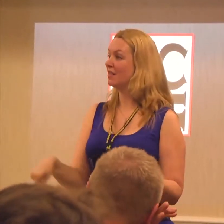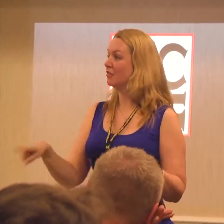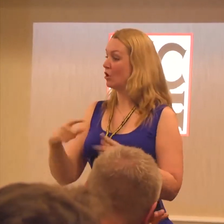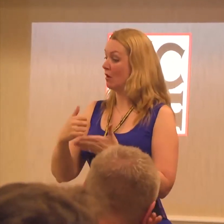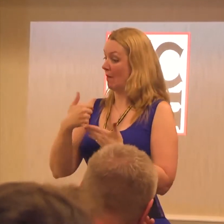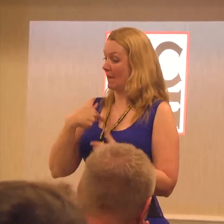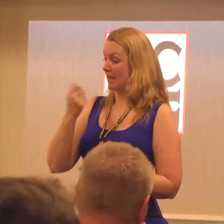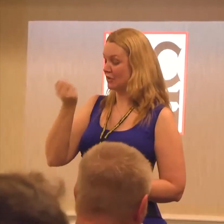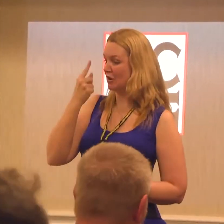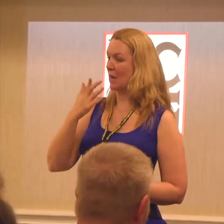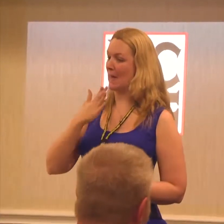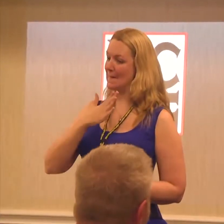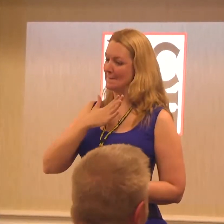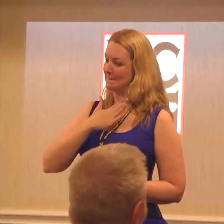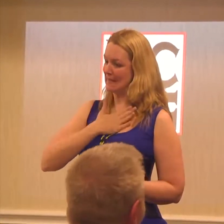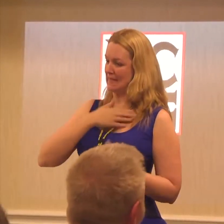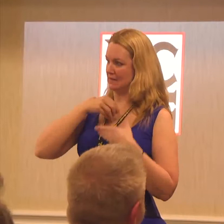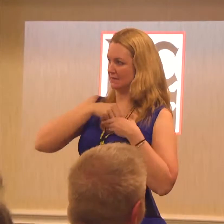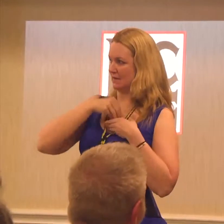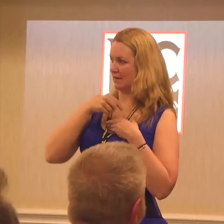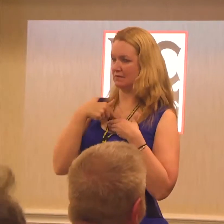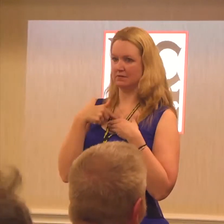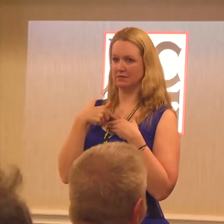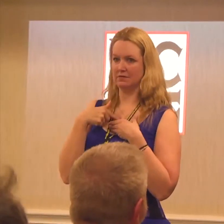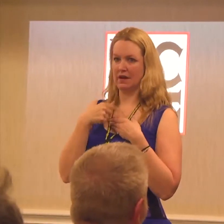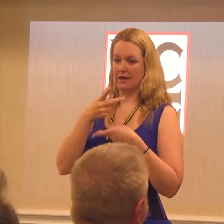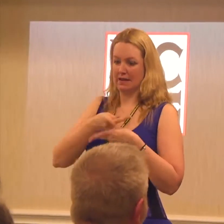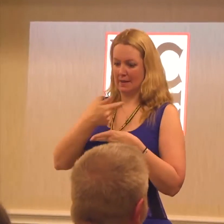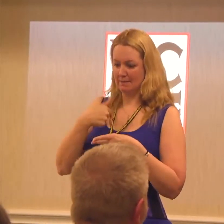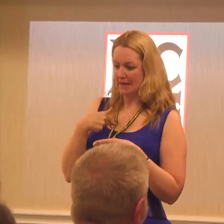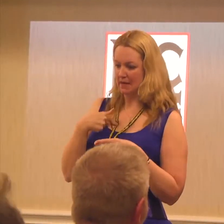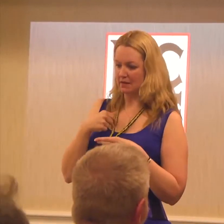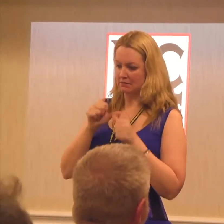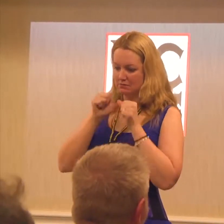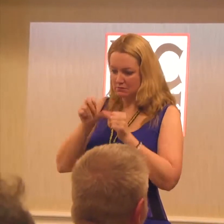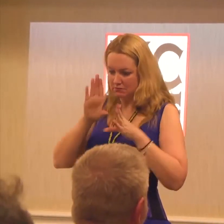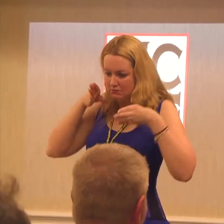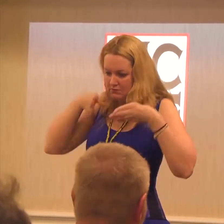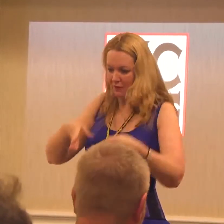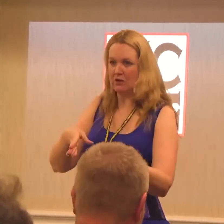me understand my inner self. They kept me grounded.